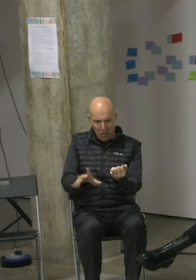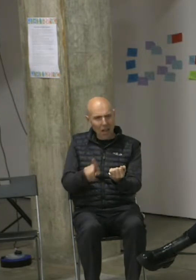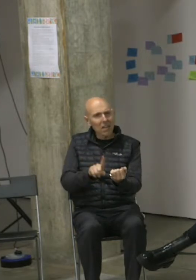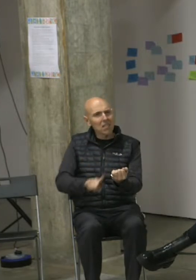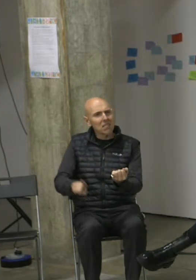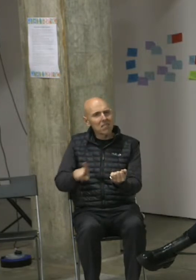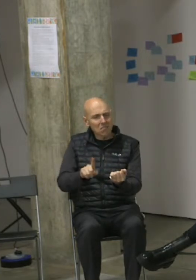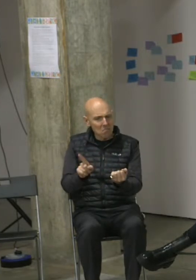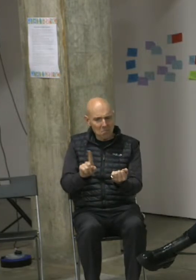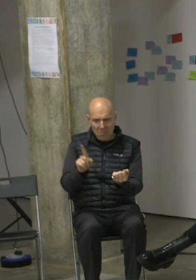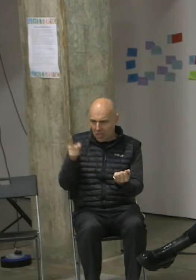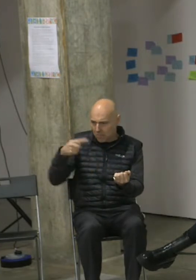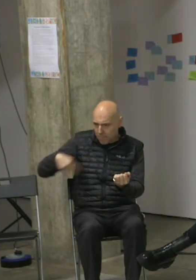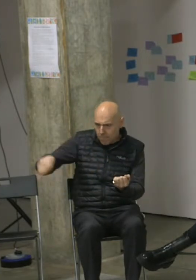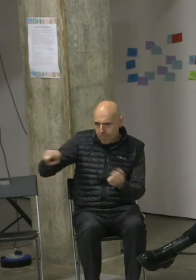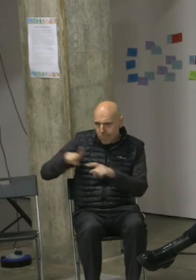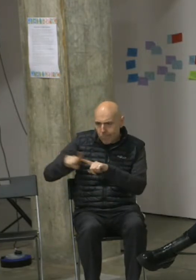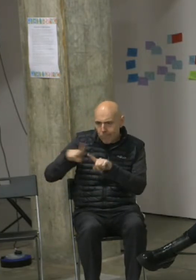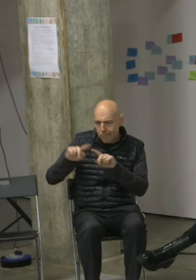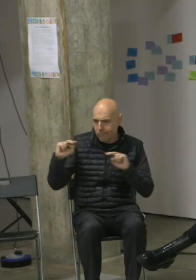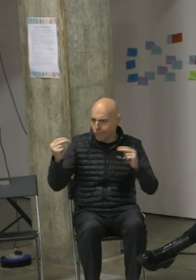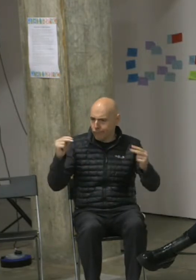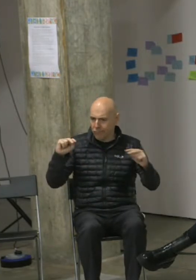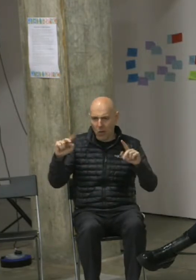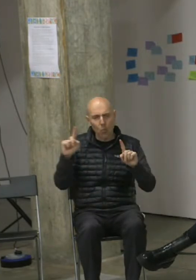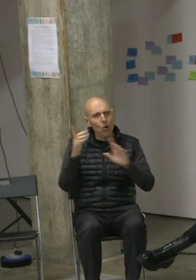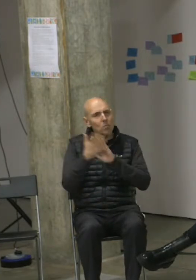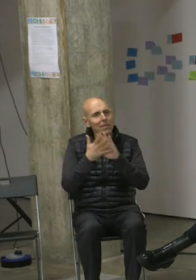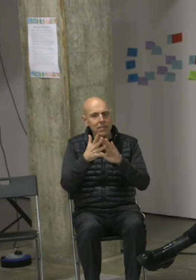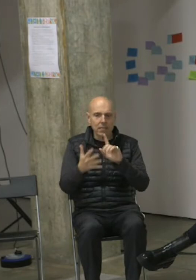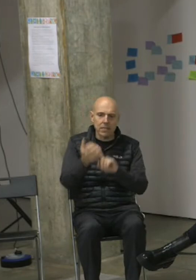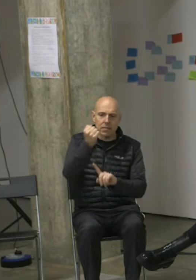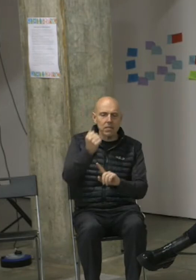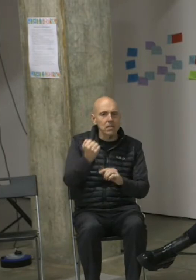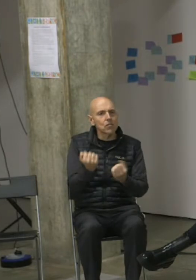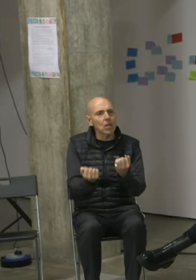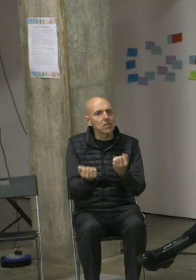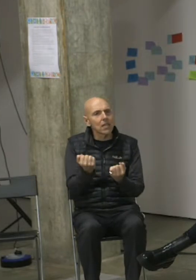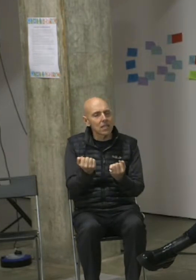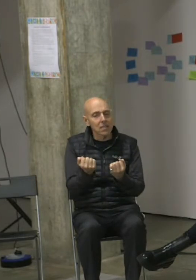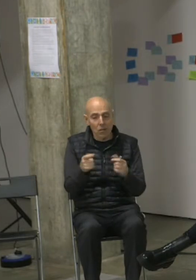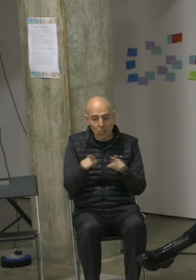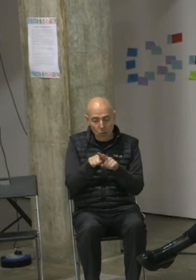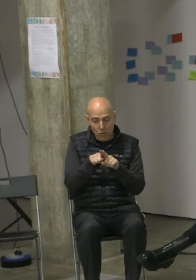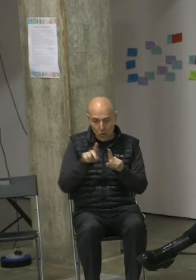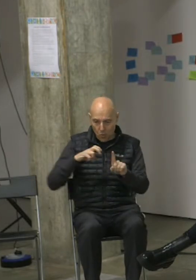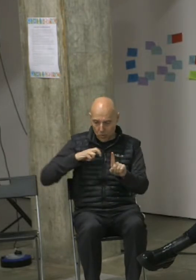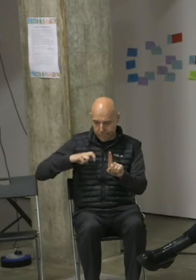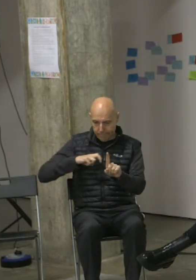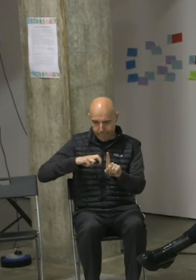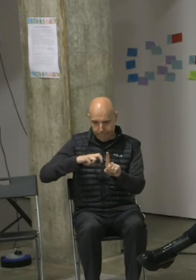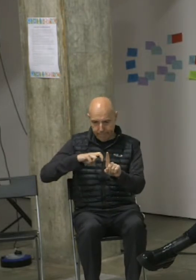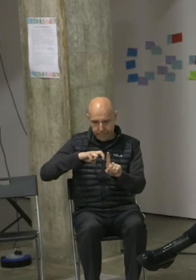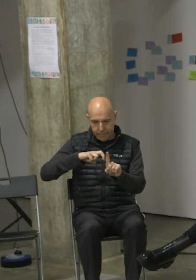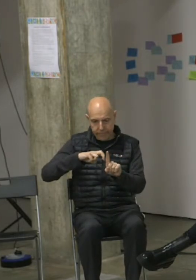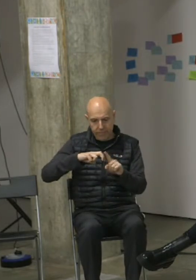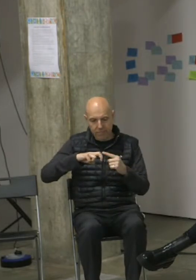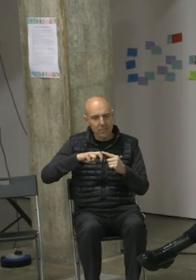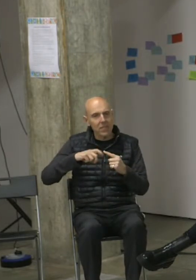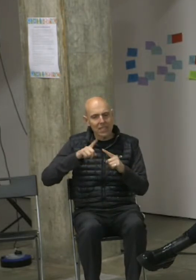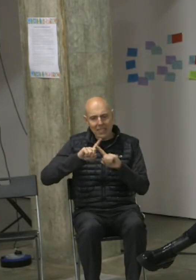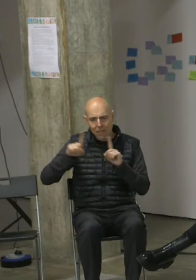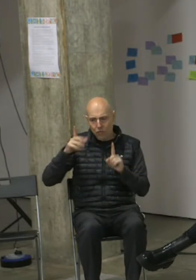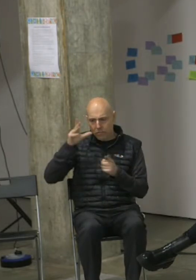very different understandings of justice and different journeys towards that, I suppose, and